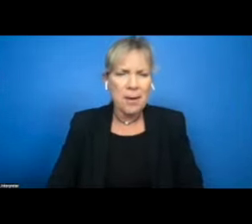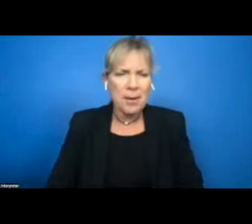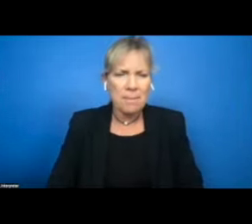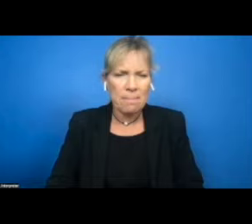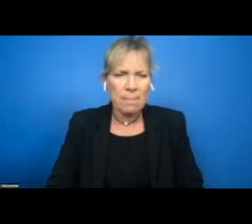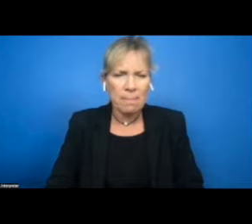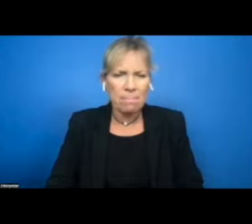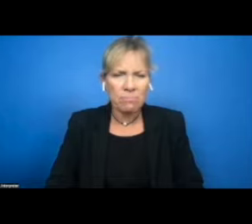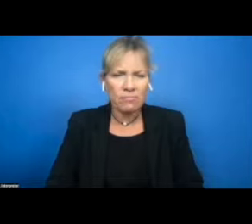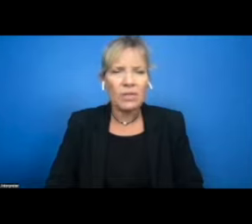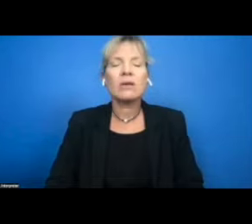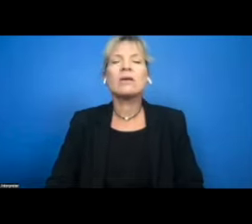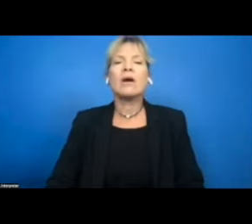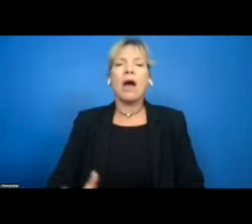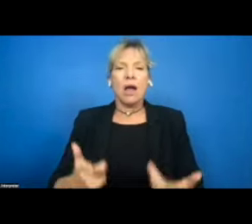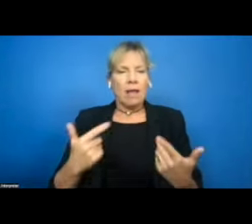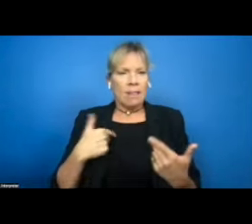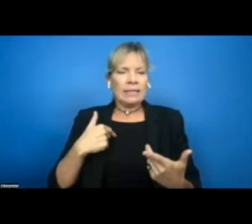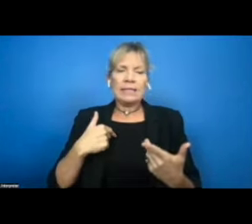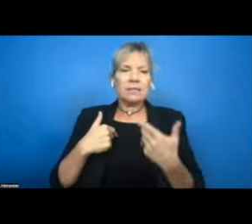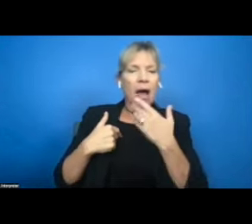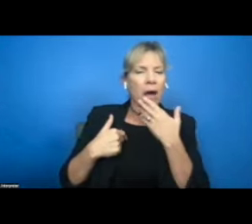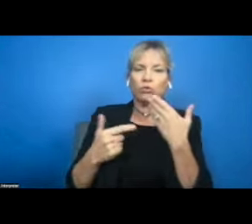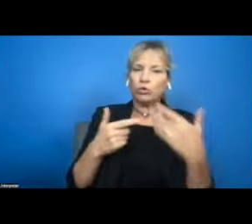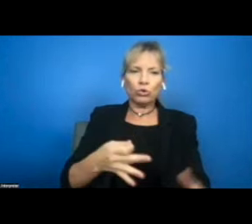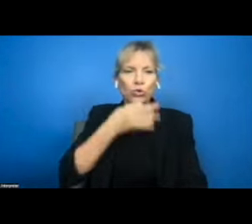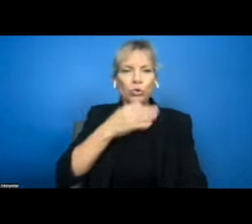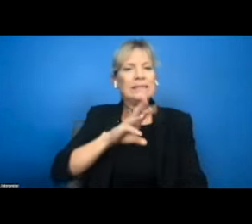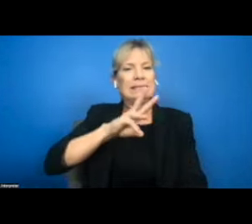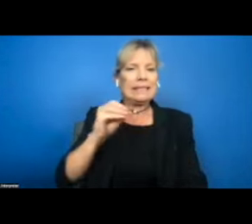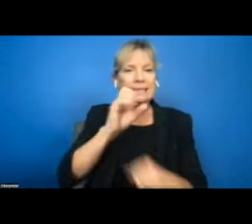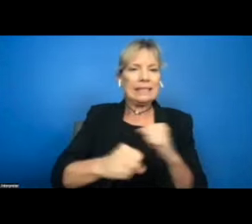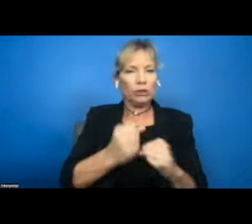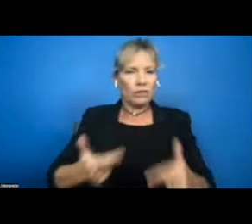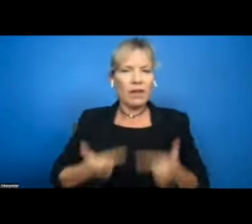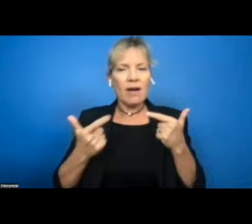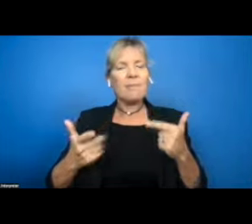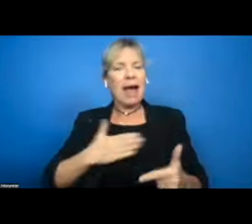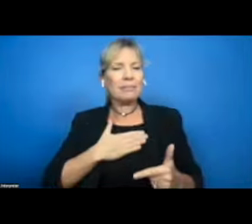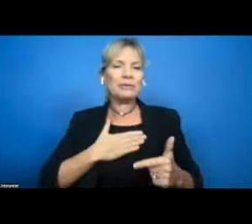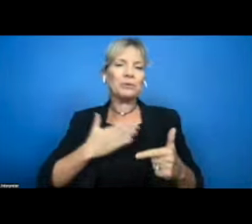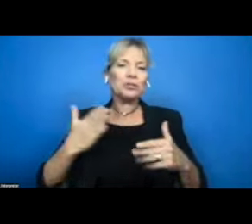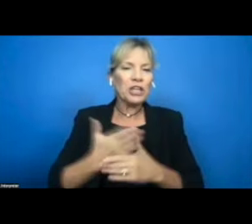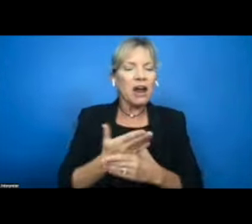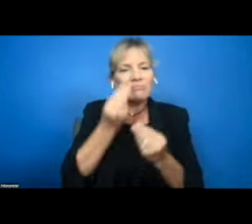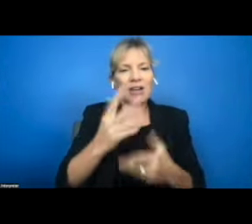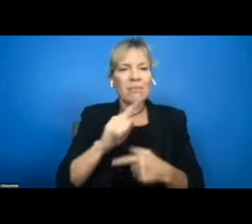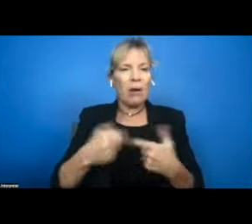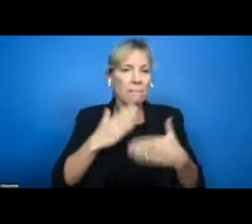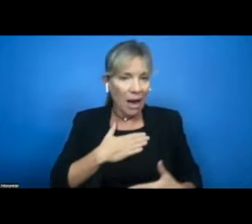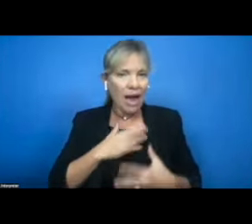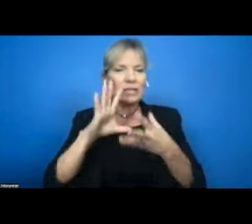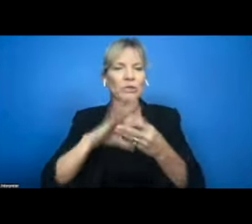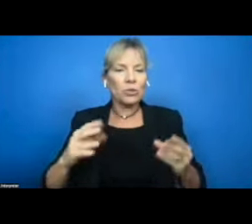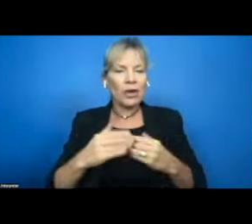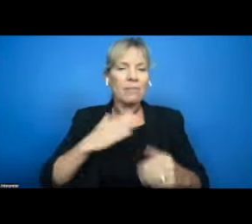As I approach my sixth decade of life, I am happy to share with you some bits and pieces of my story and